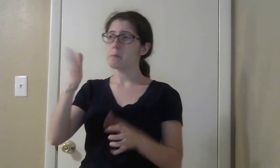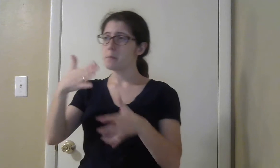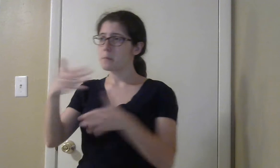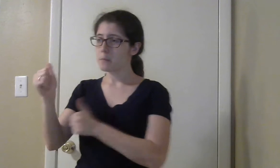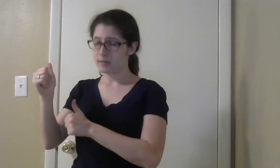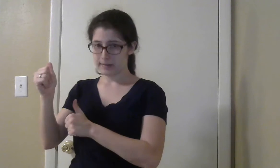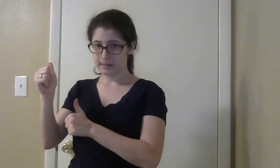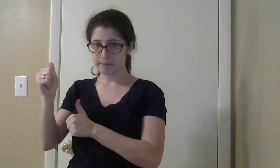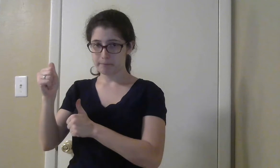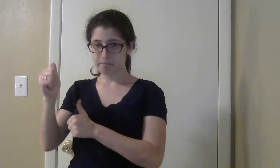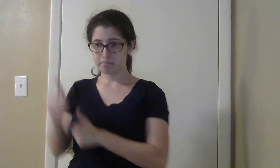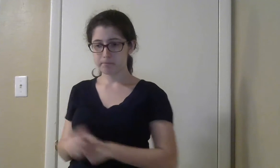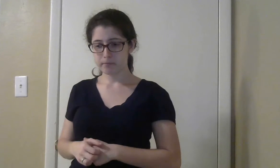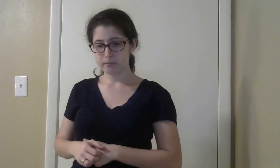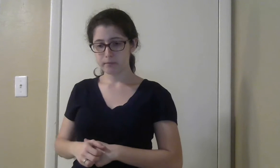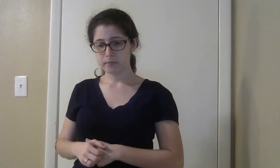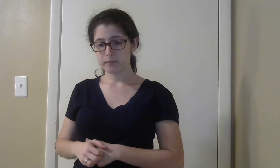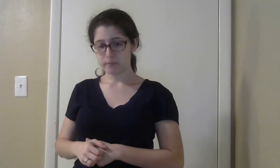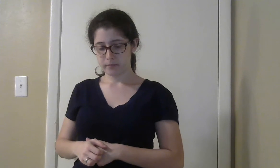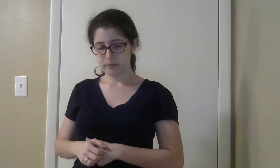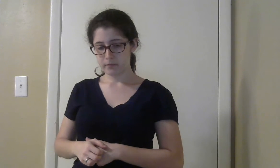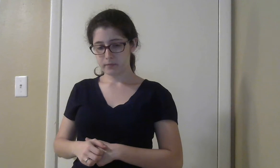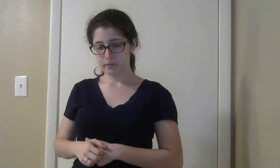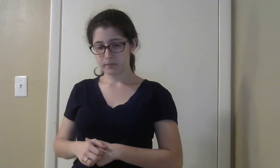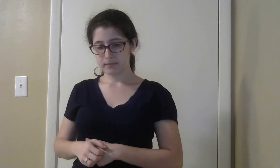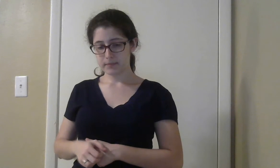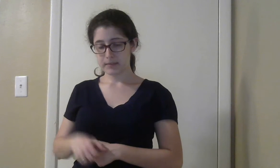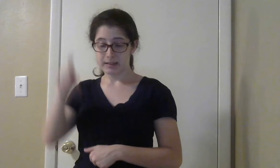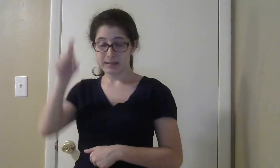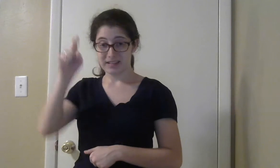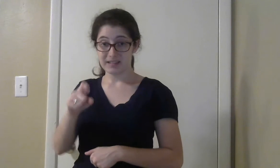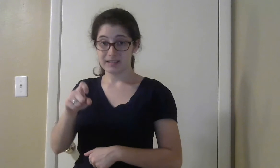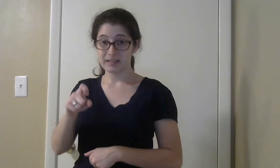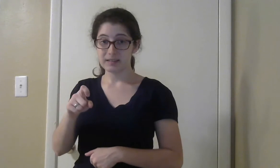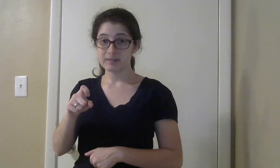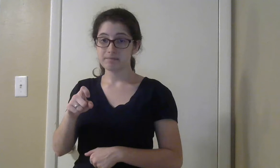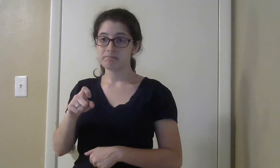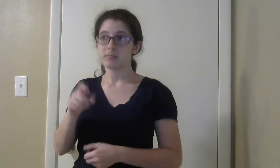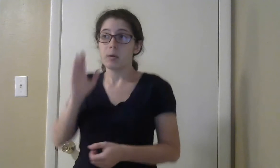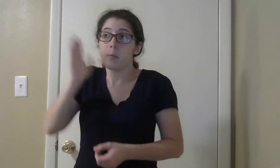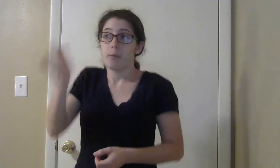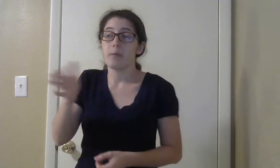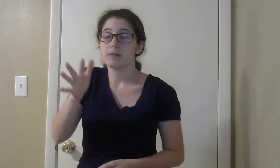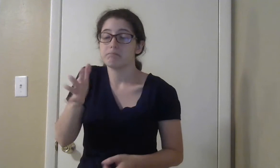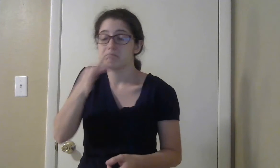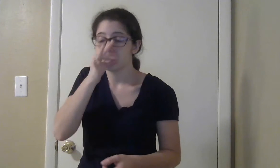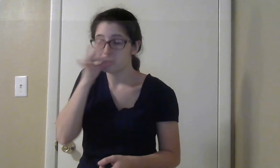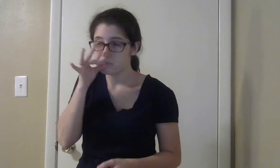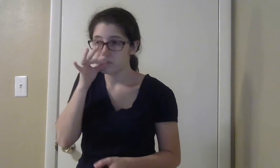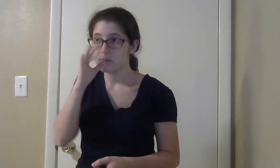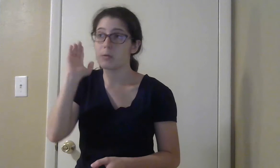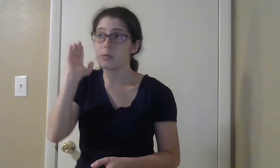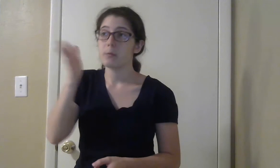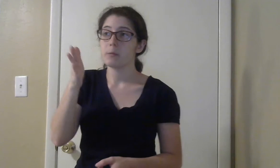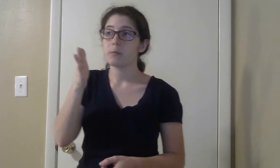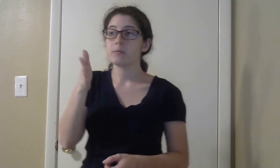a worse tear is made. Neither is new wine put into old wineskins. If